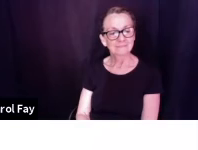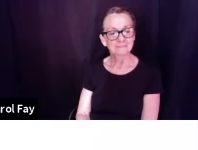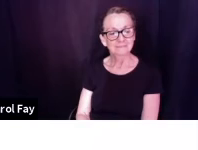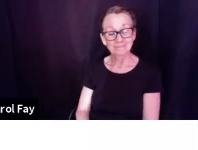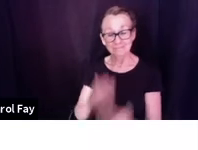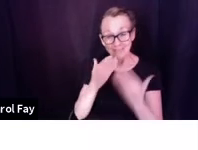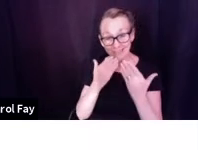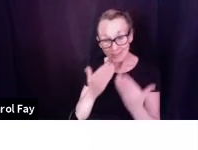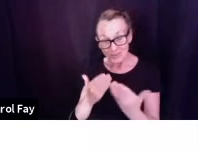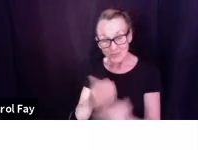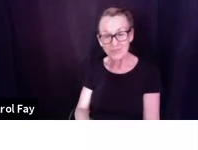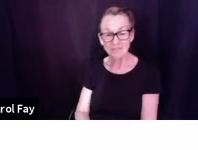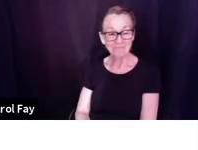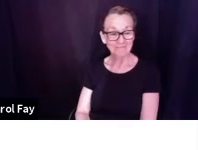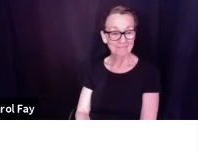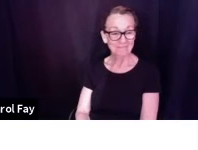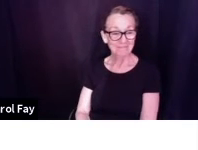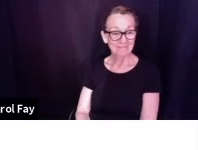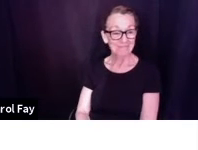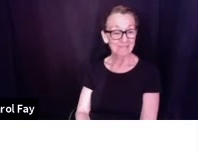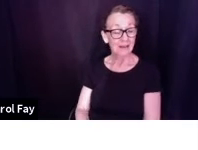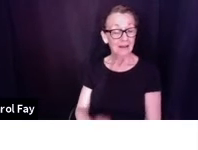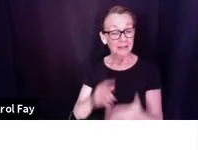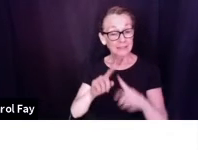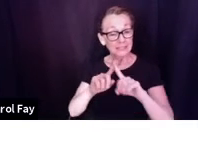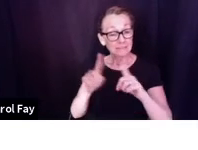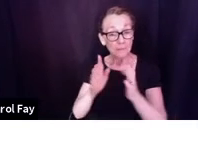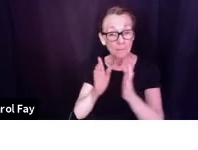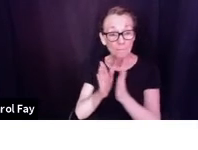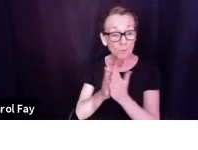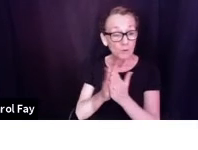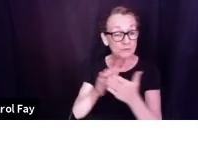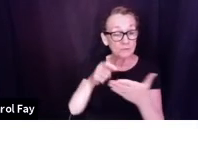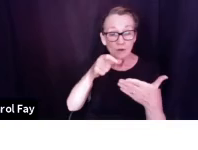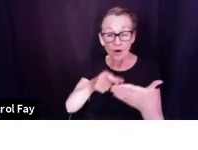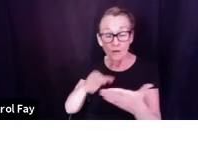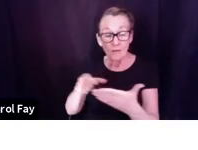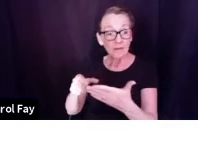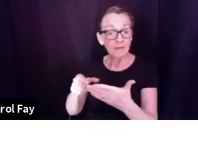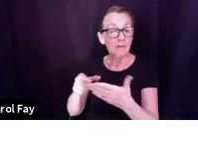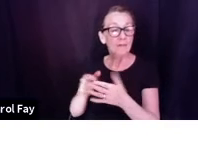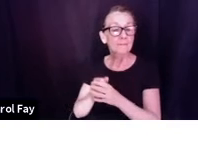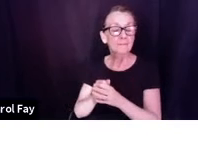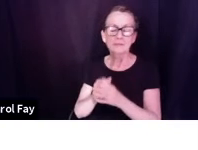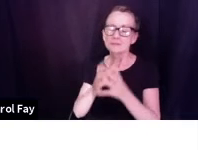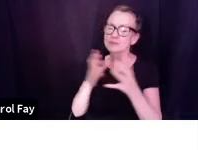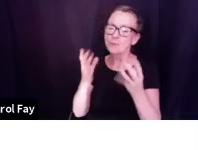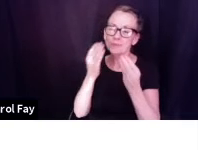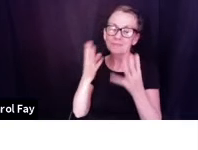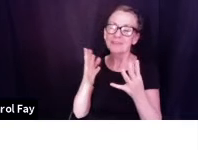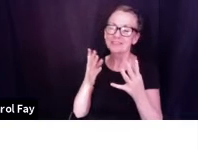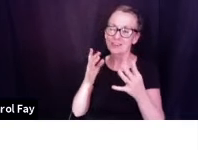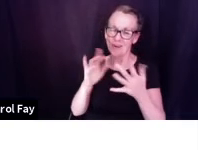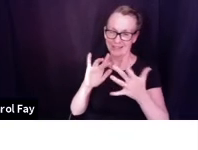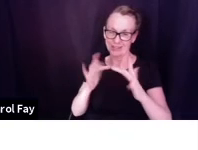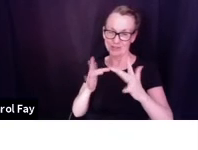Thank you. And here are resources. Some of many, again, there's so much information on the web, and